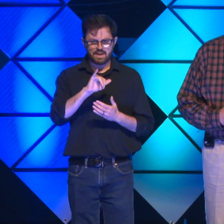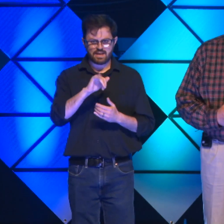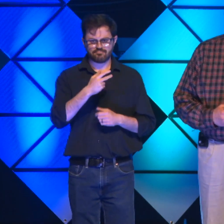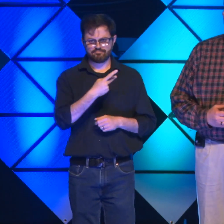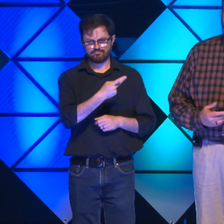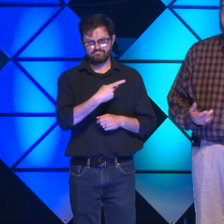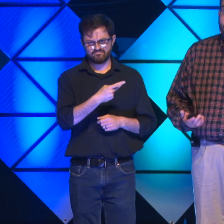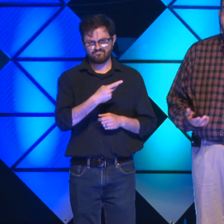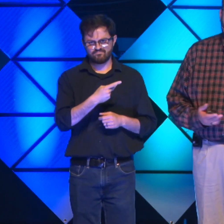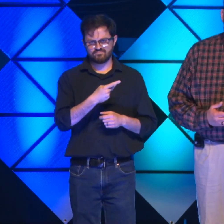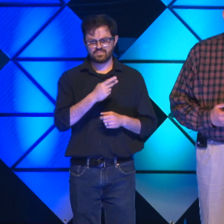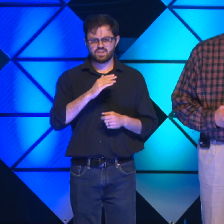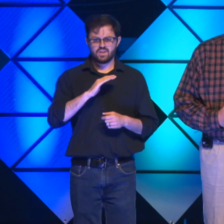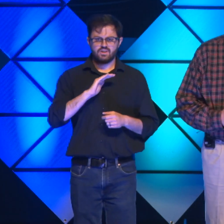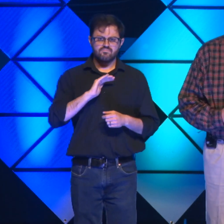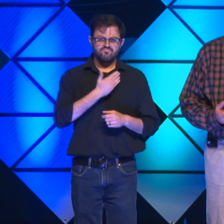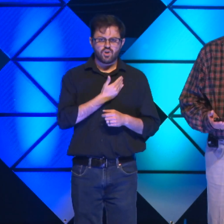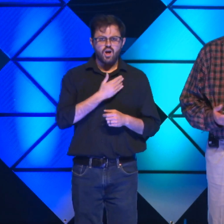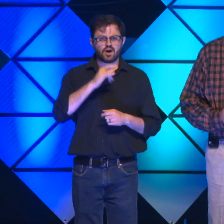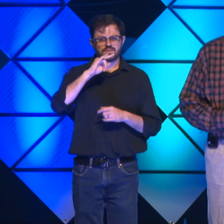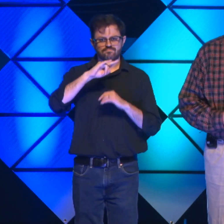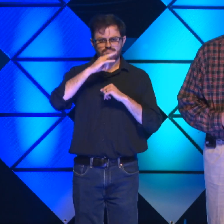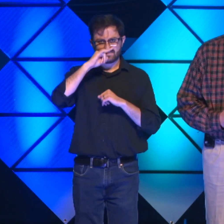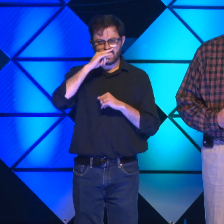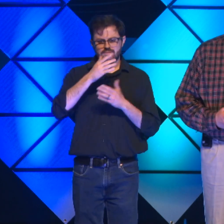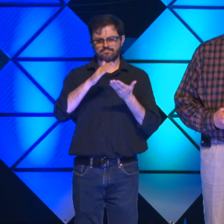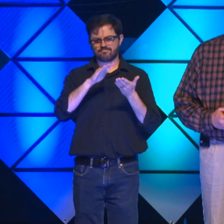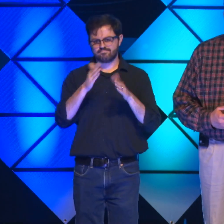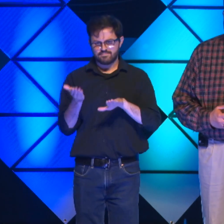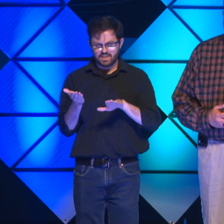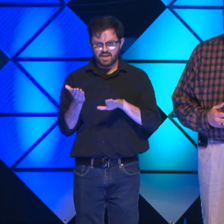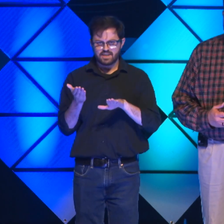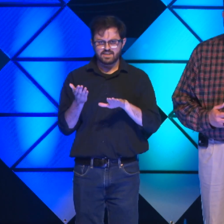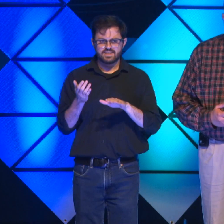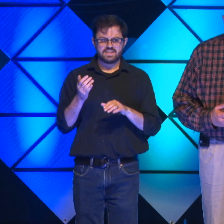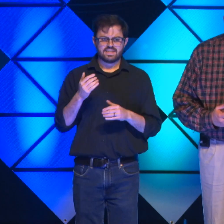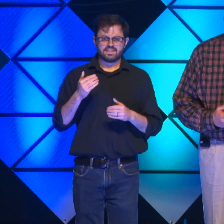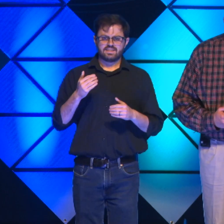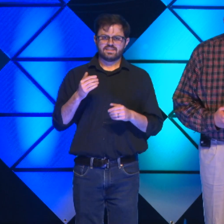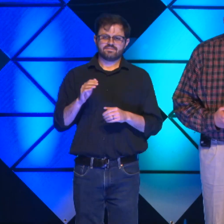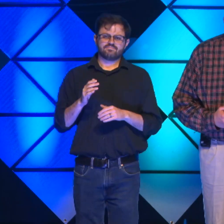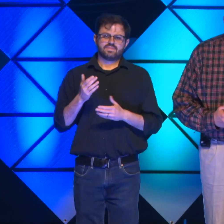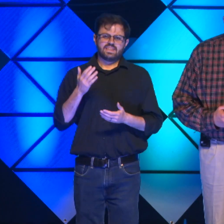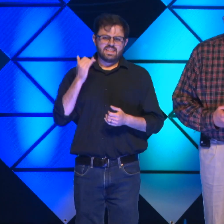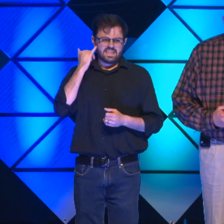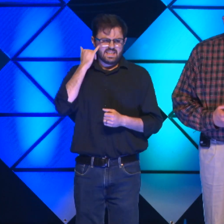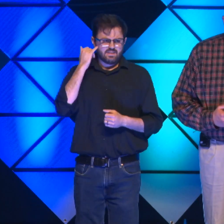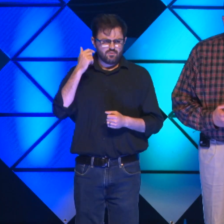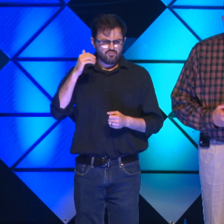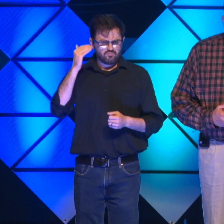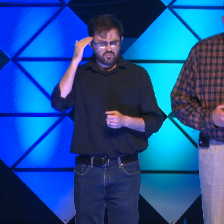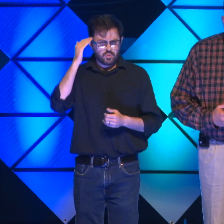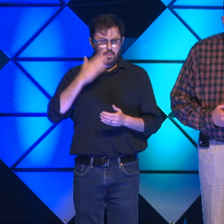Those of you that know Brendan may not have known that his twin brother, Hunter, passed away in infancy.